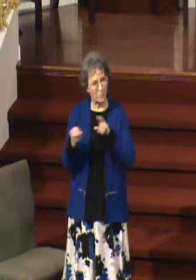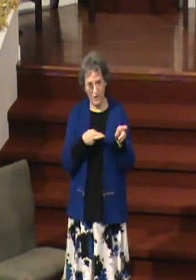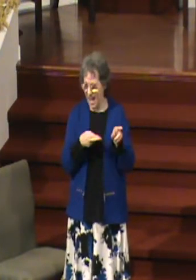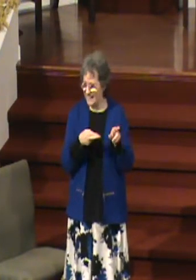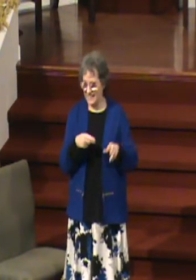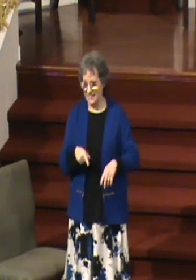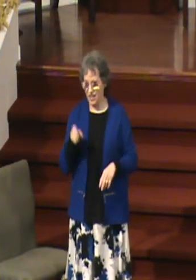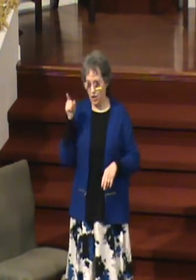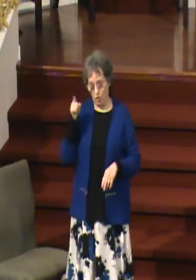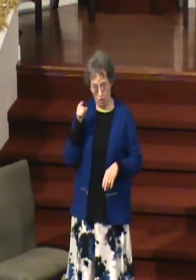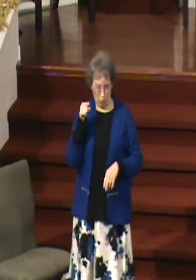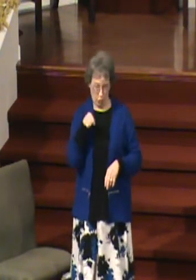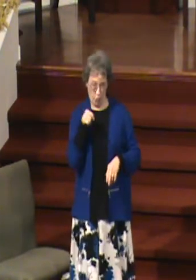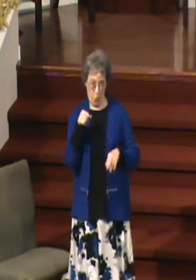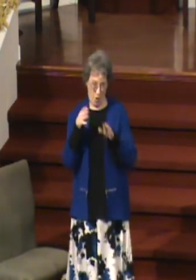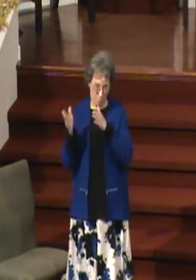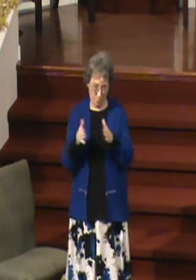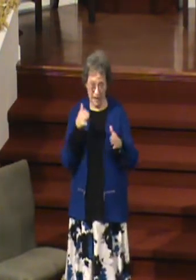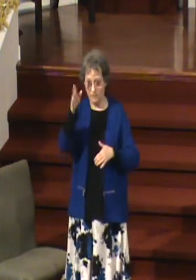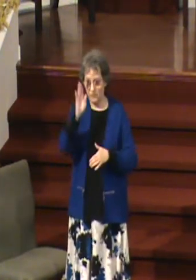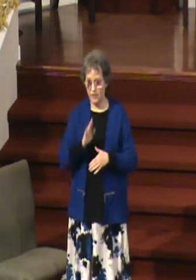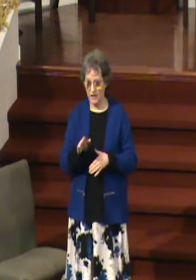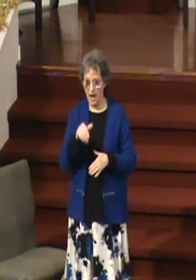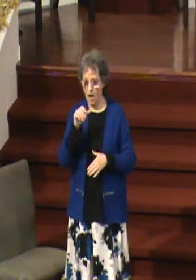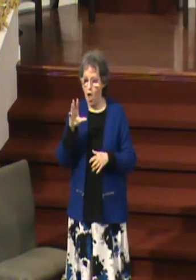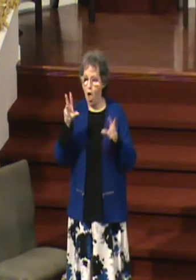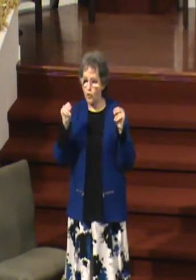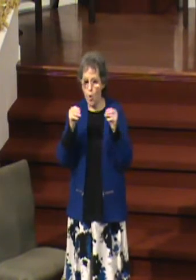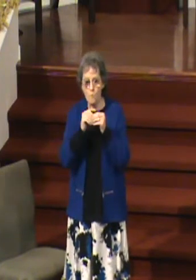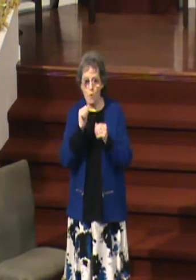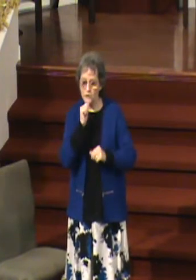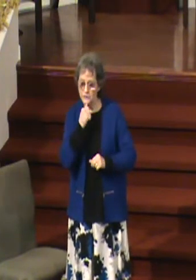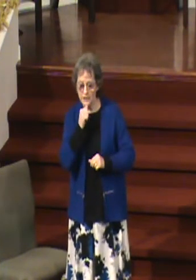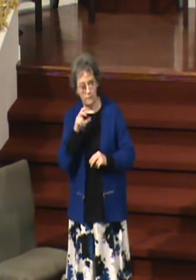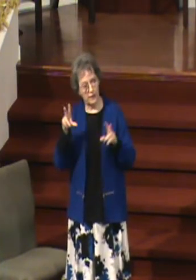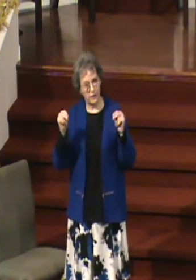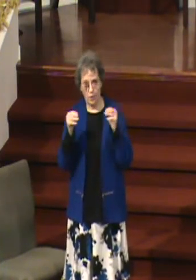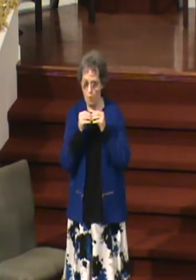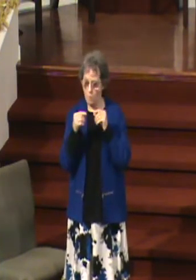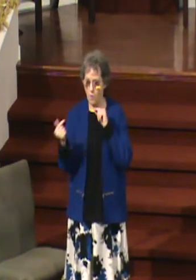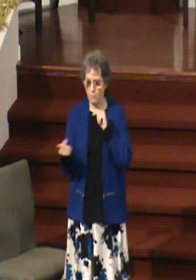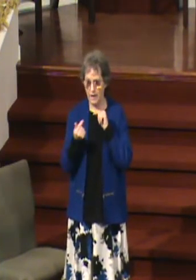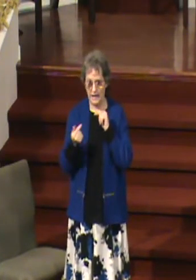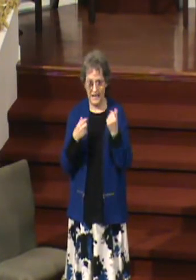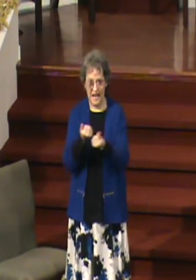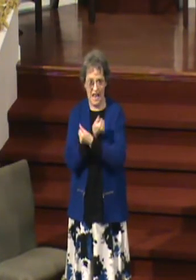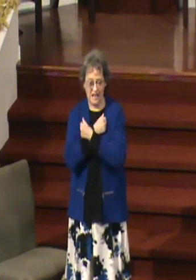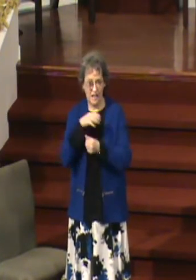for God. No more suffering and no more pain. Love your cousin, Brianna.